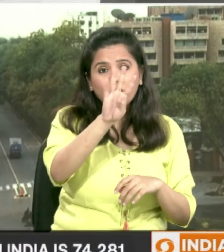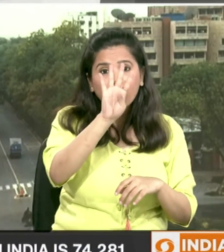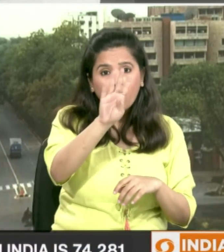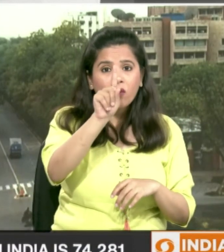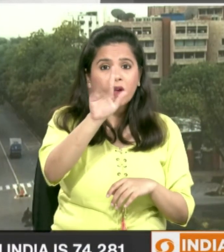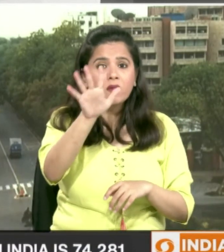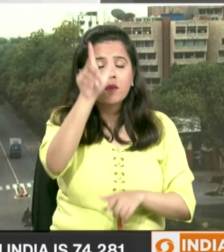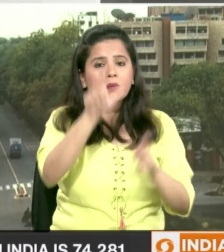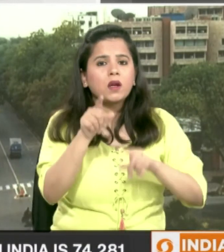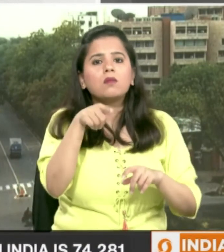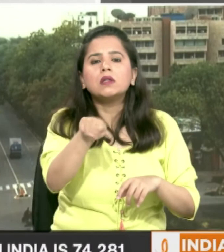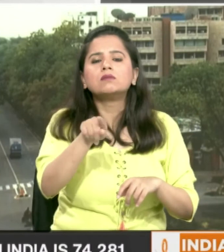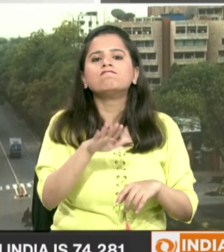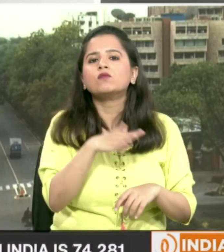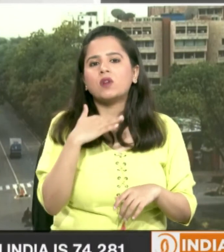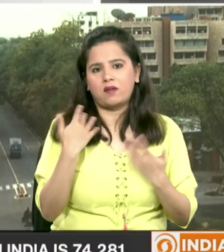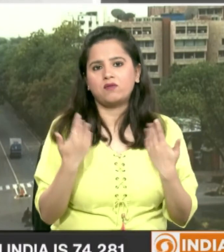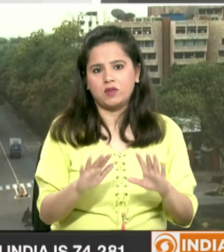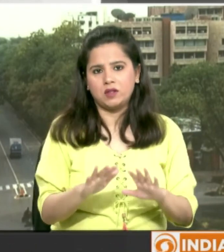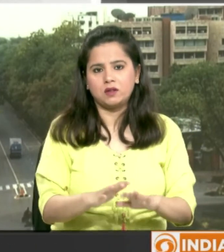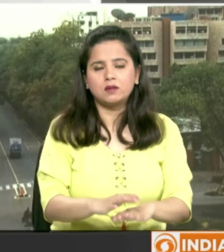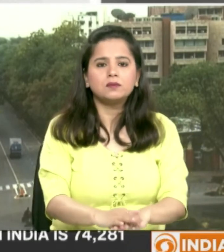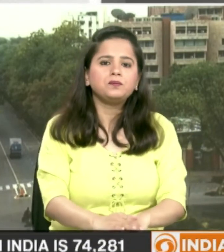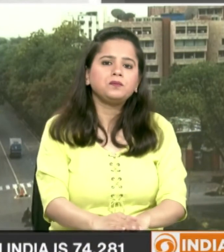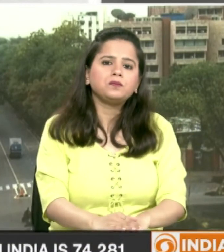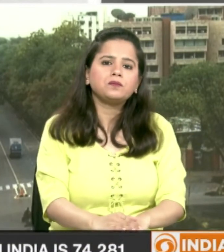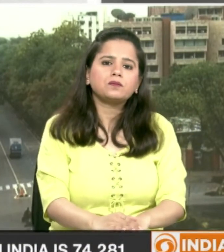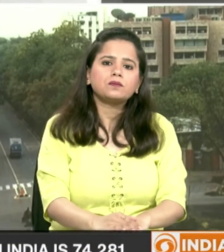2,415 people have lost their lives.